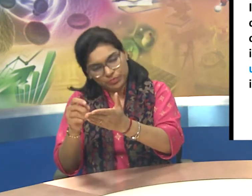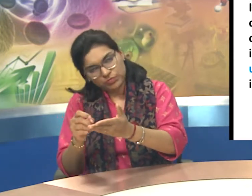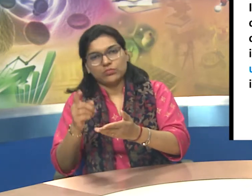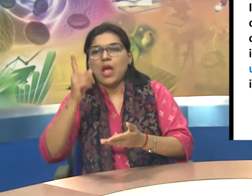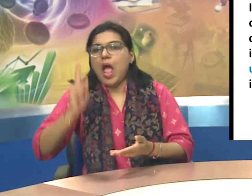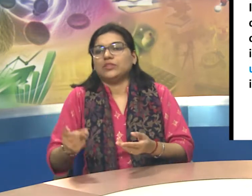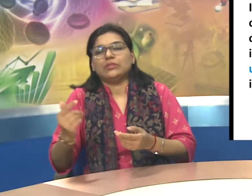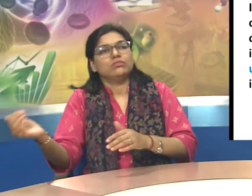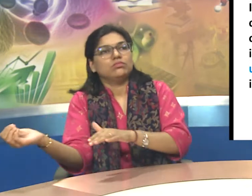distant places.